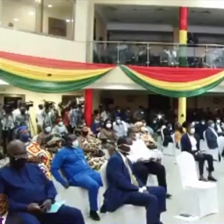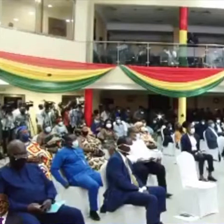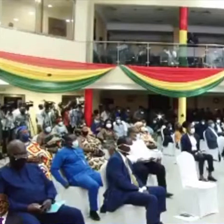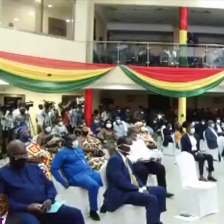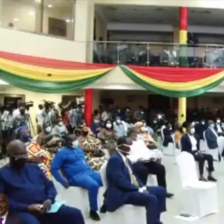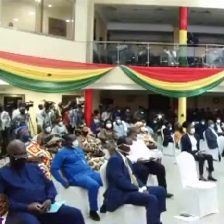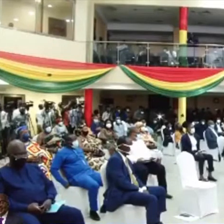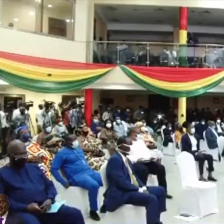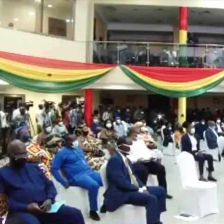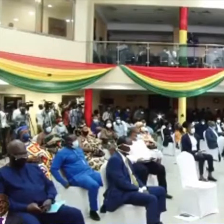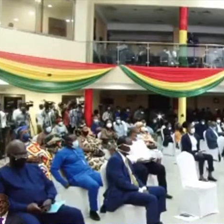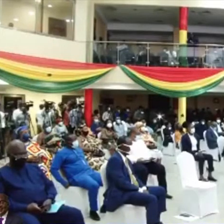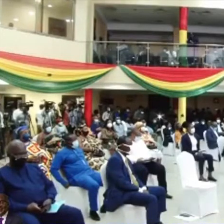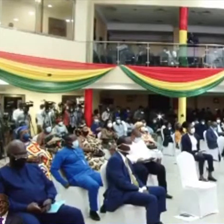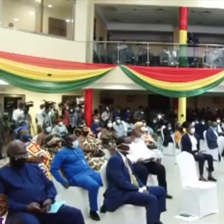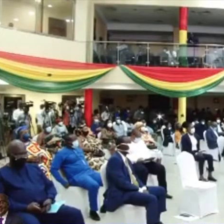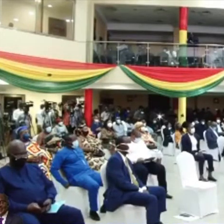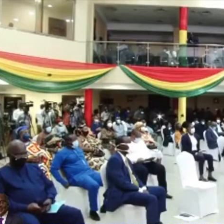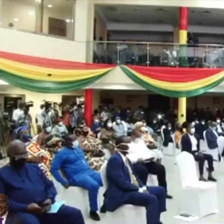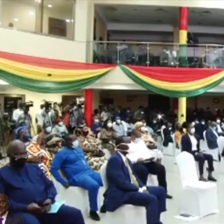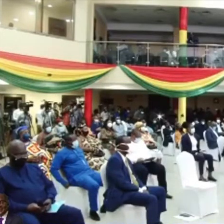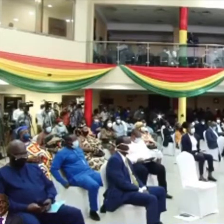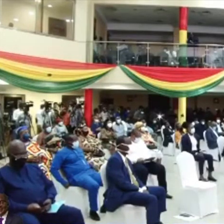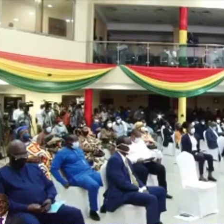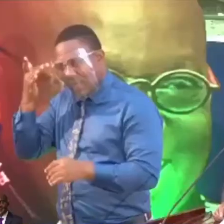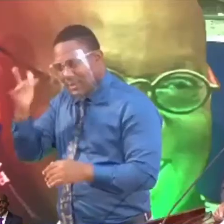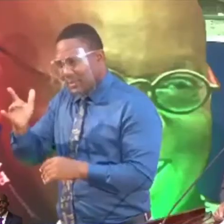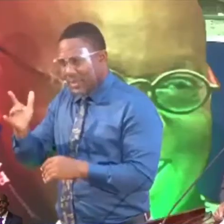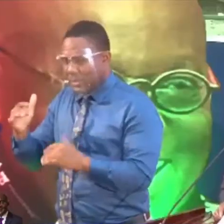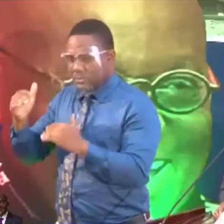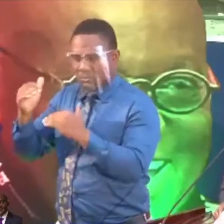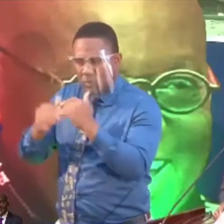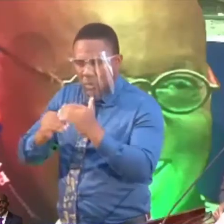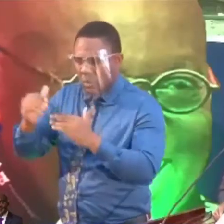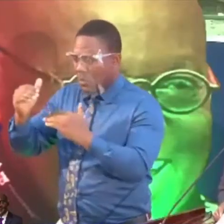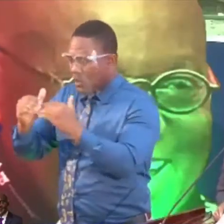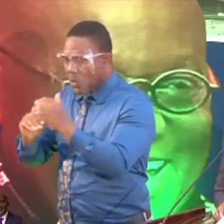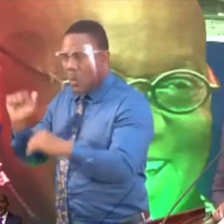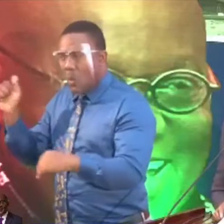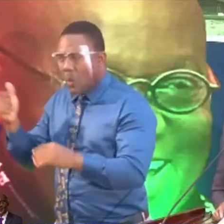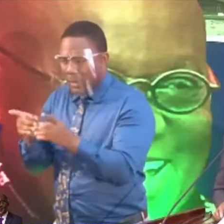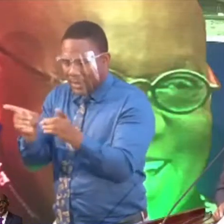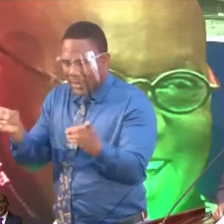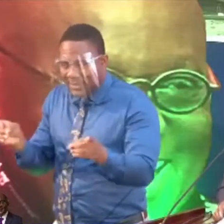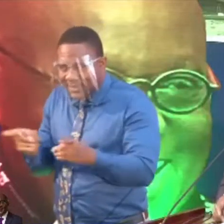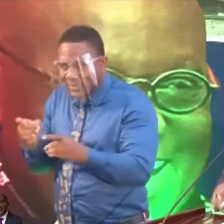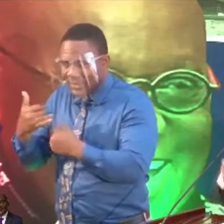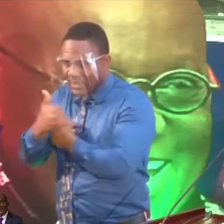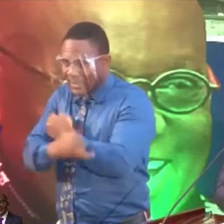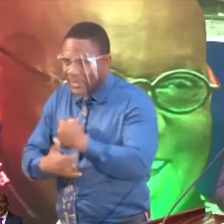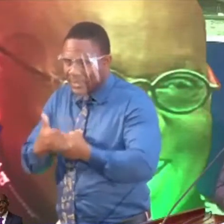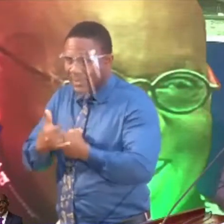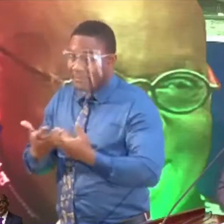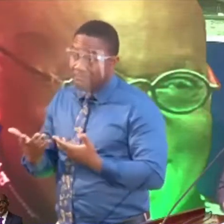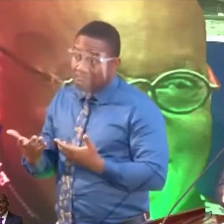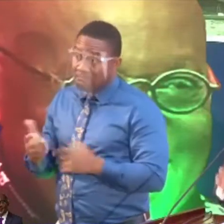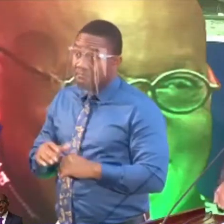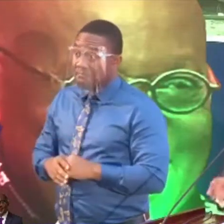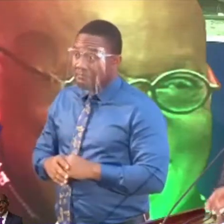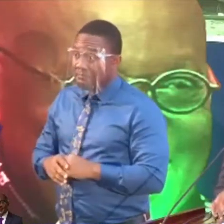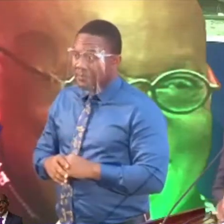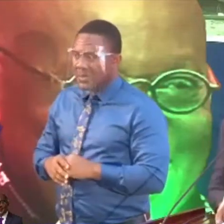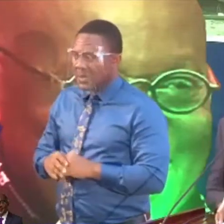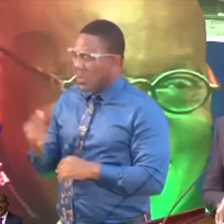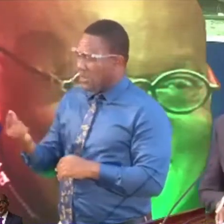broad-based, wide-scale infrastructure taking place in every district across the country, instead of a few